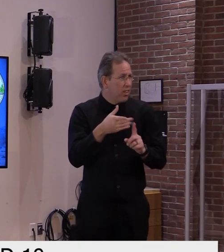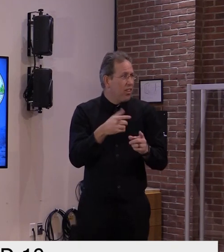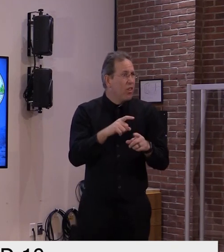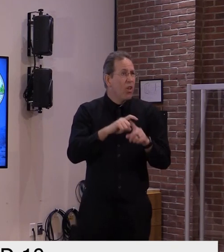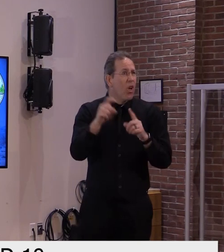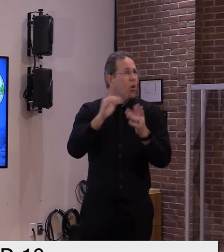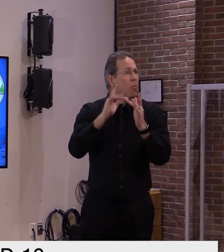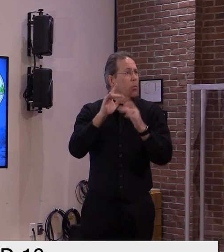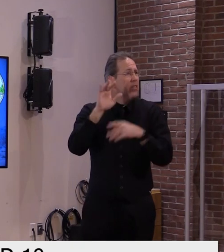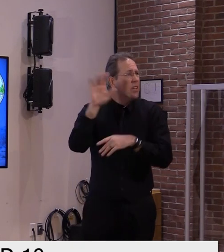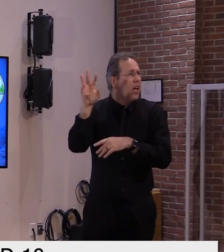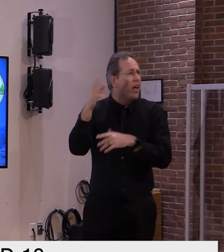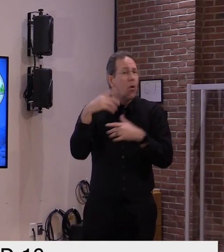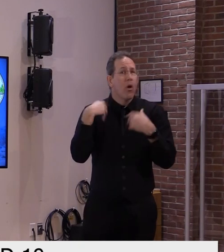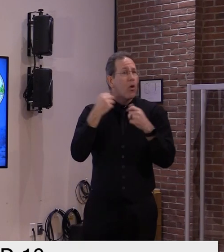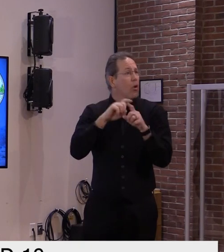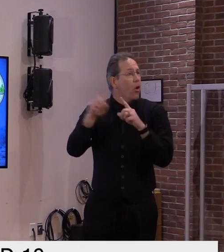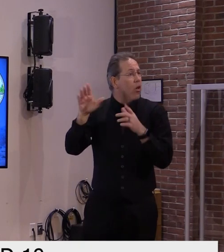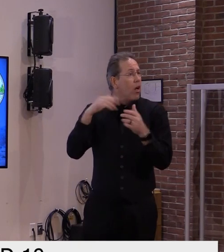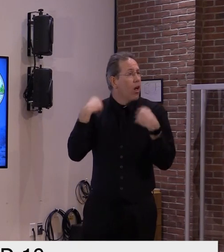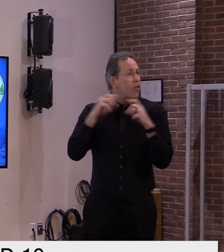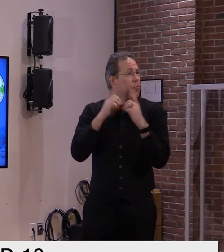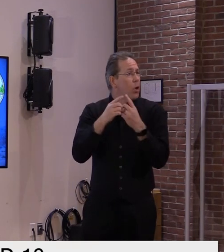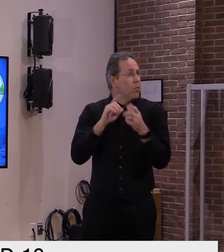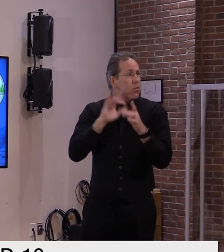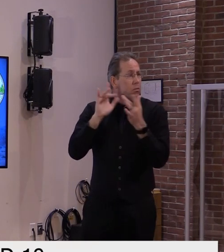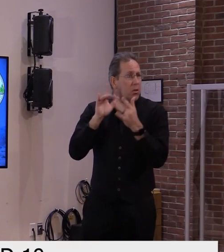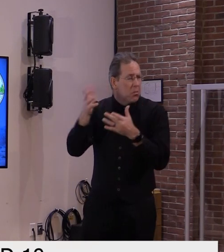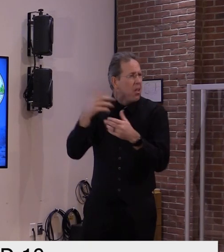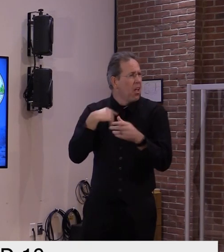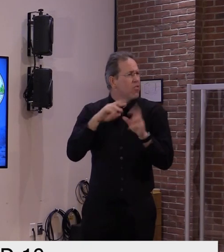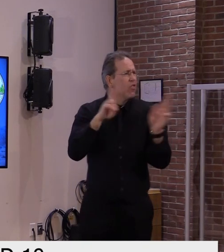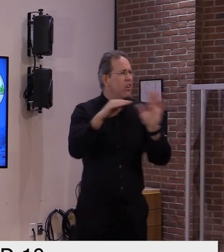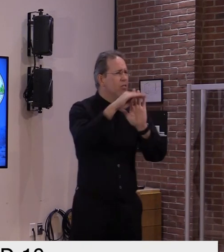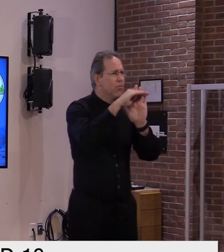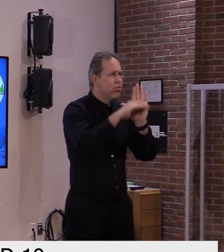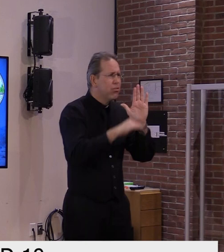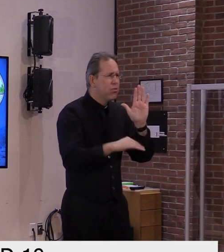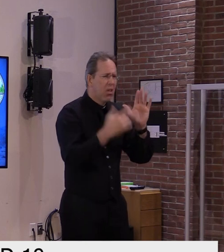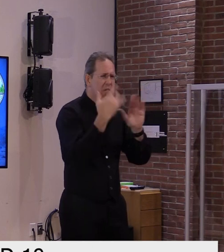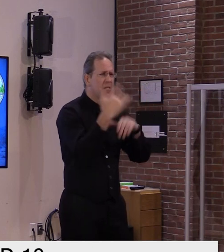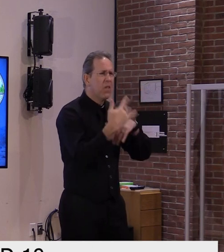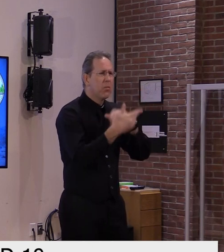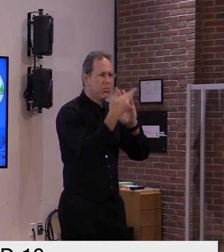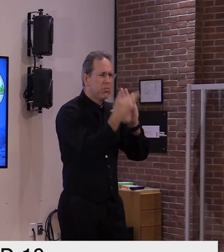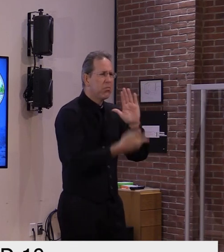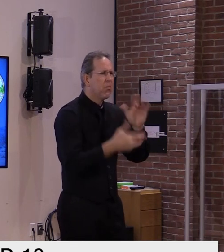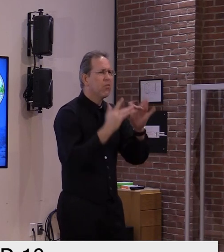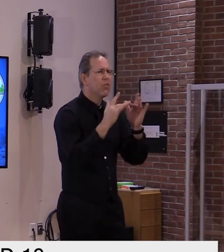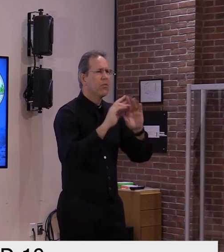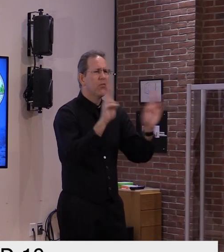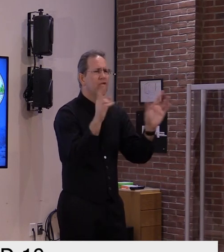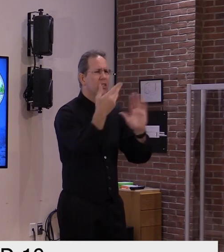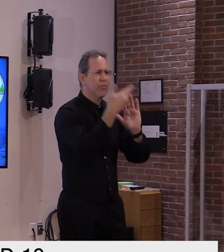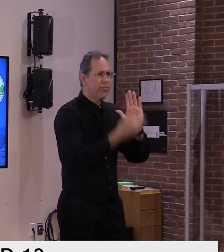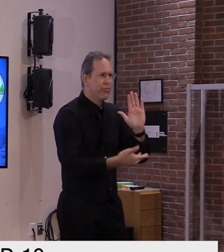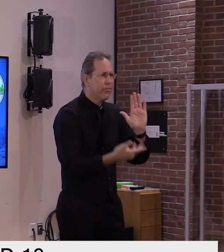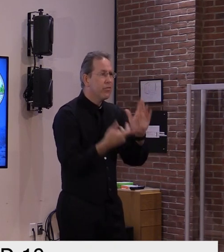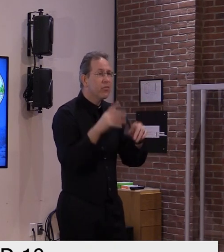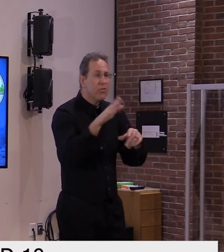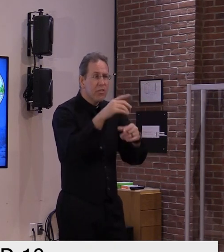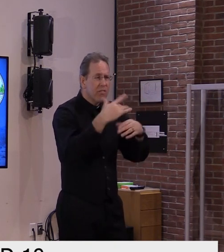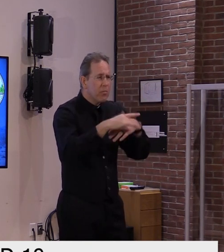where there's a complete listing of all the facilities available to her in her catchment area, we'll call